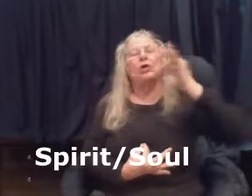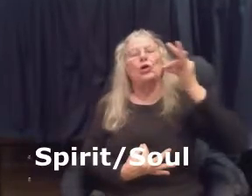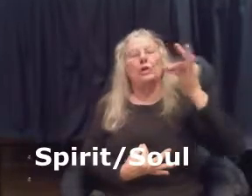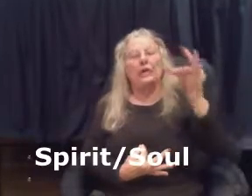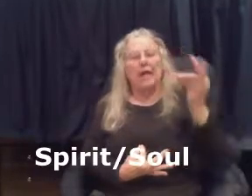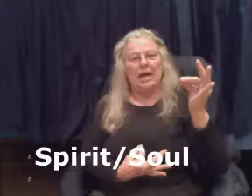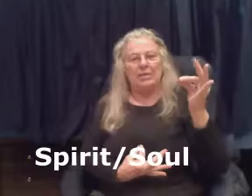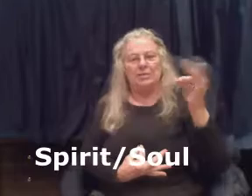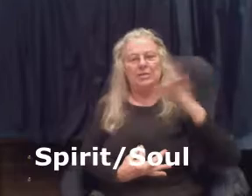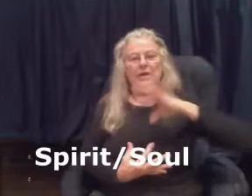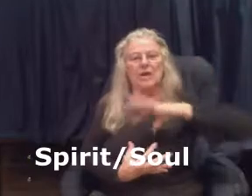pull it out.